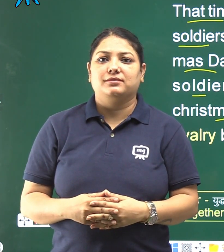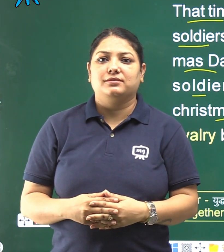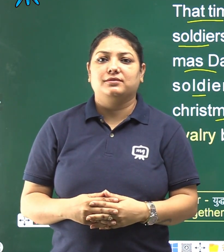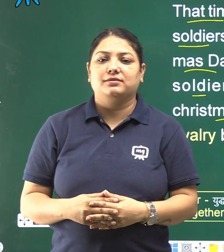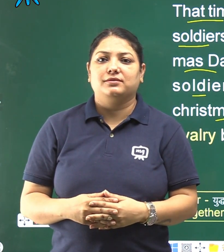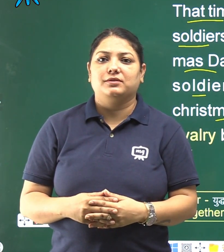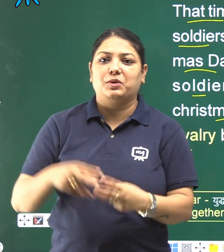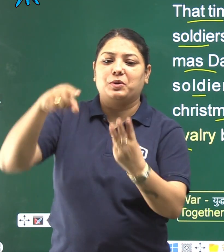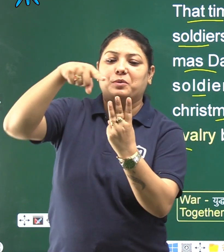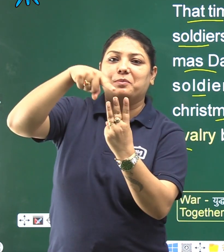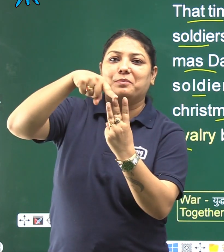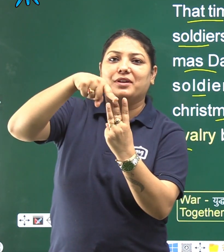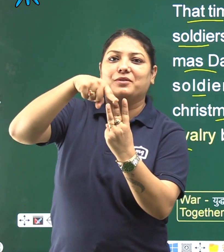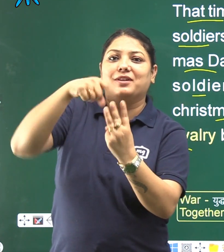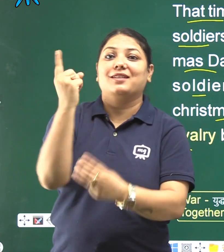between them.